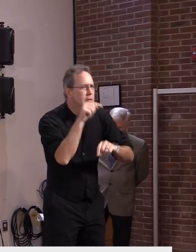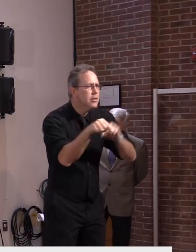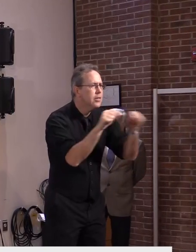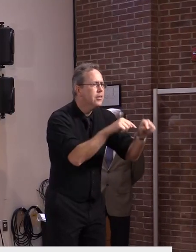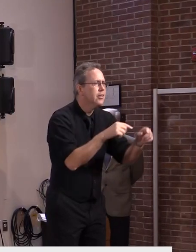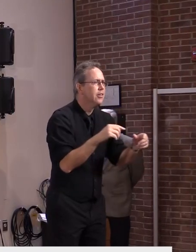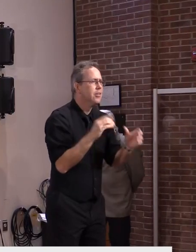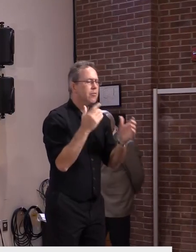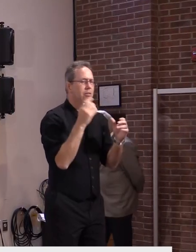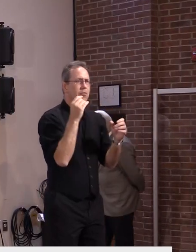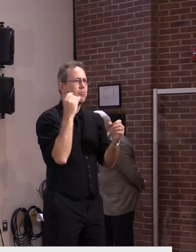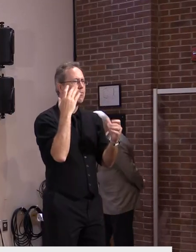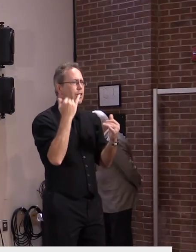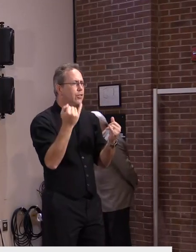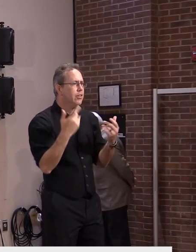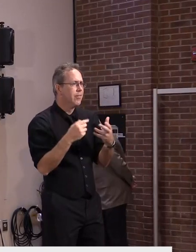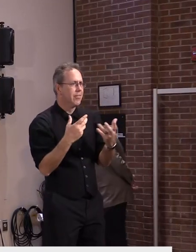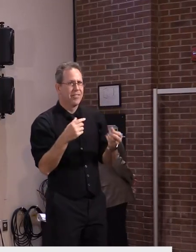living in it.